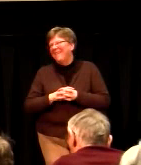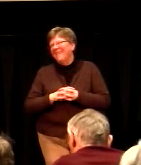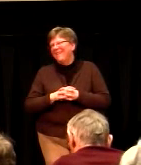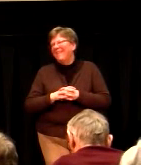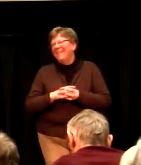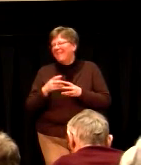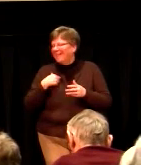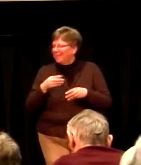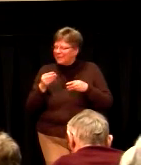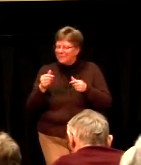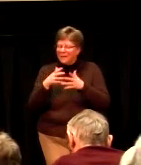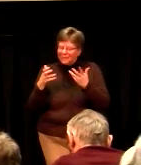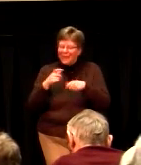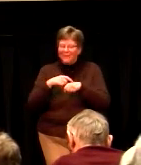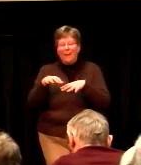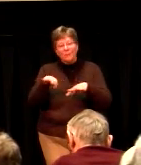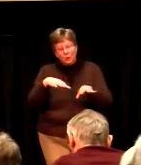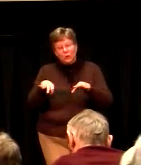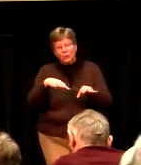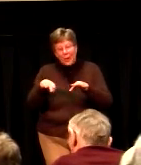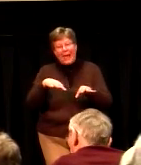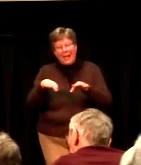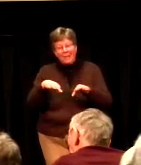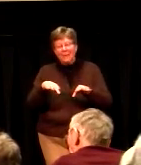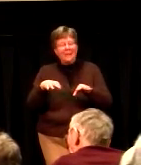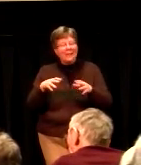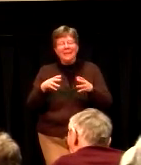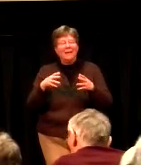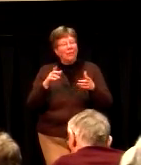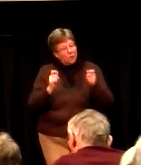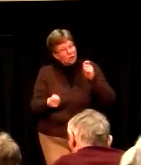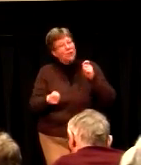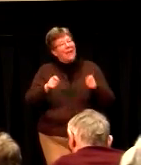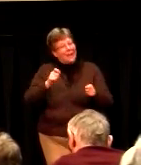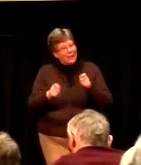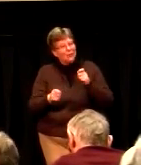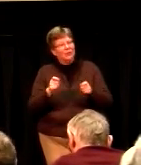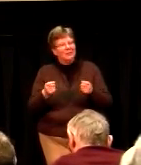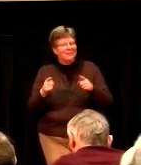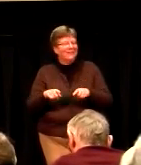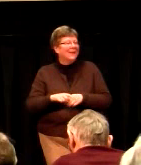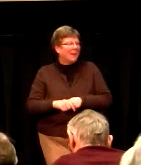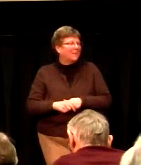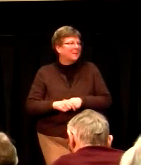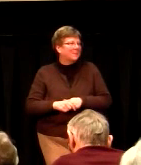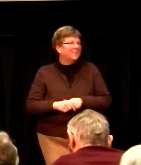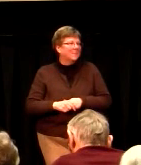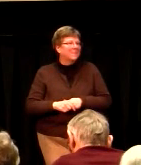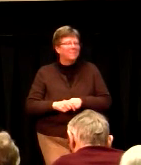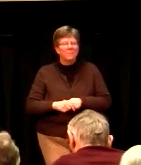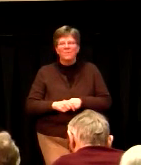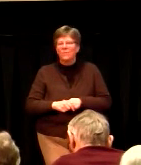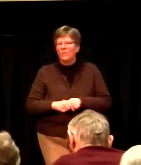We spend a lot of time describing how much variability there is in this.